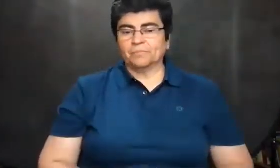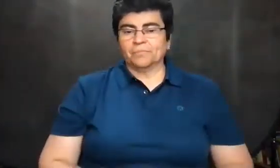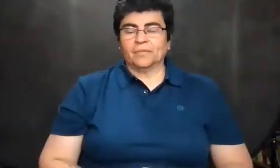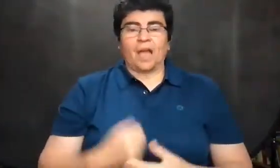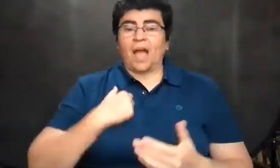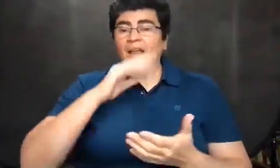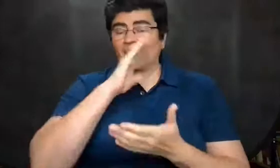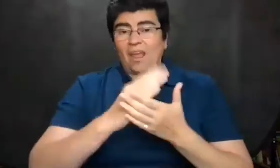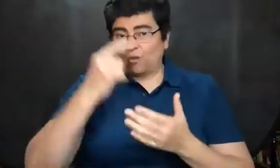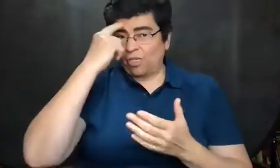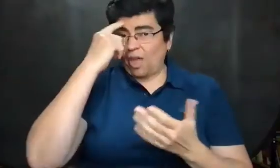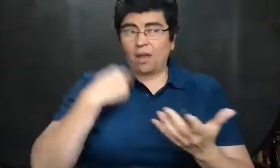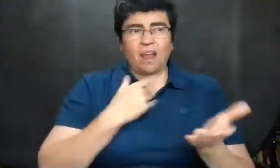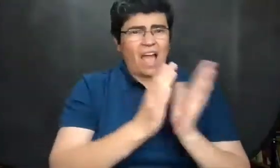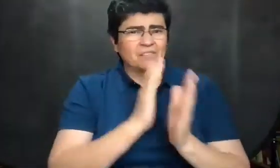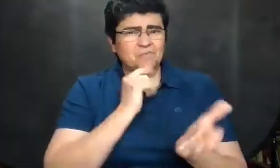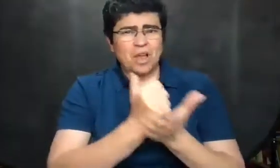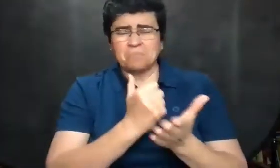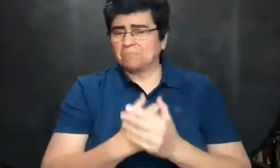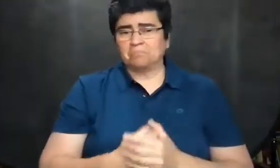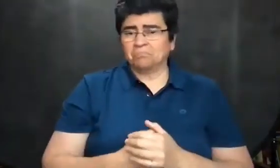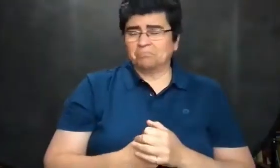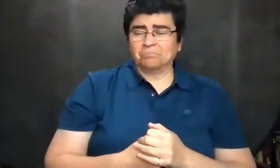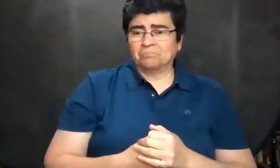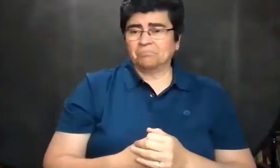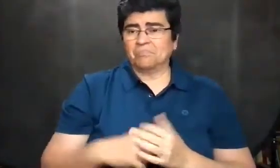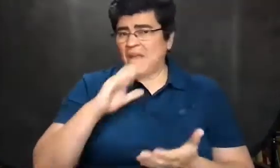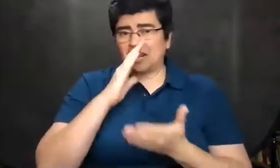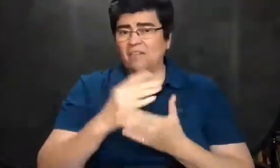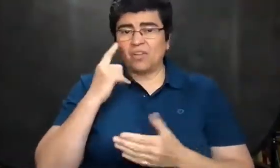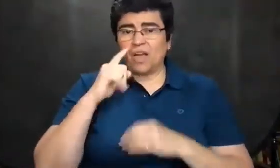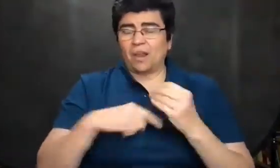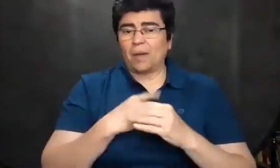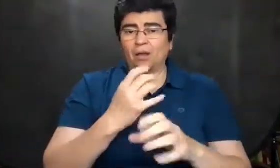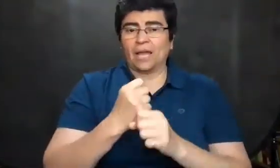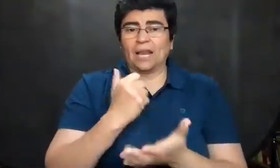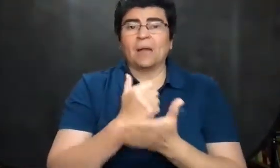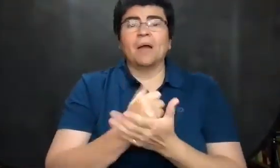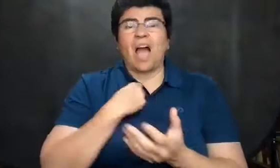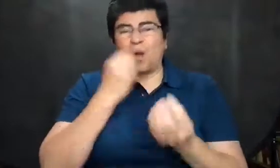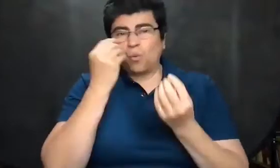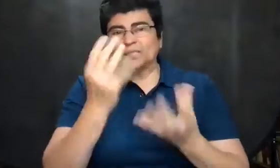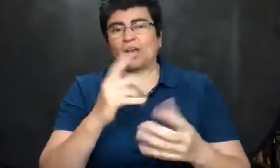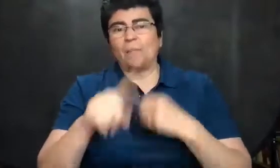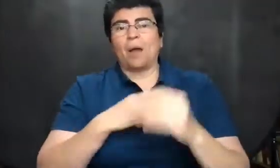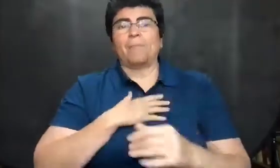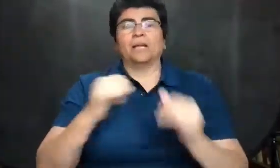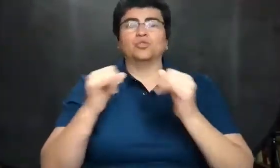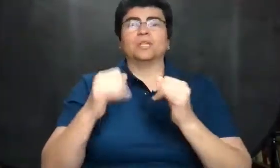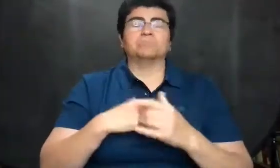about getting help. You know, I just never thought about getting help. I'll tell you just a little bit about my drinking. You know, I didn't come from an alcoholic